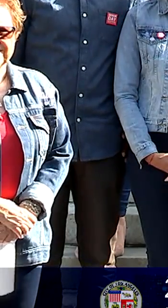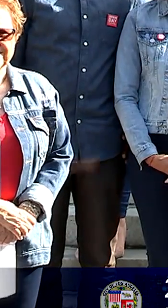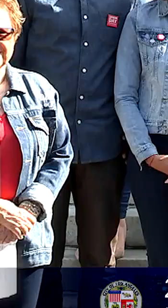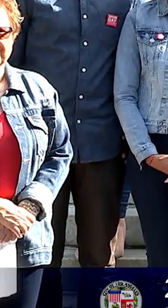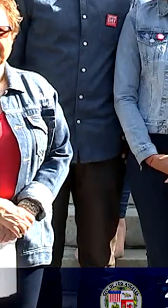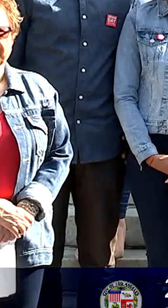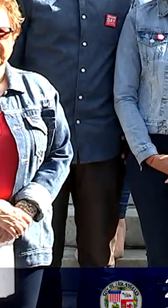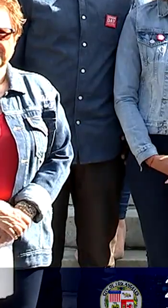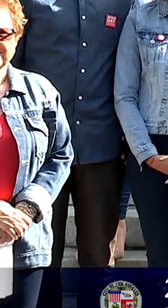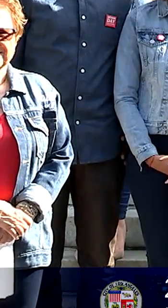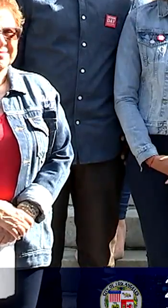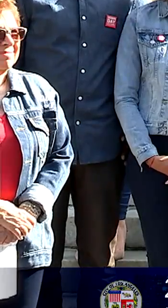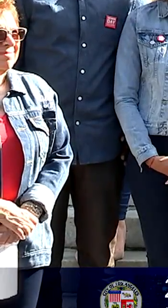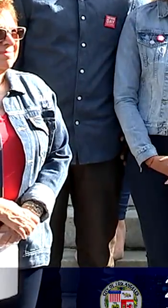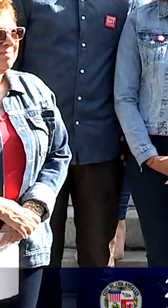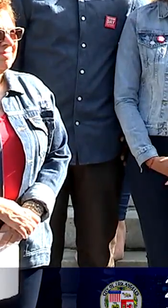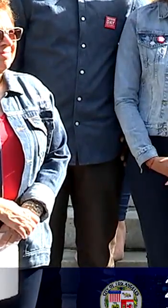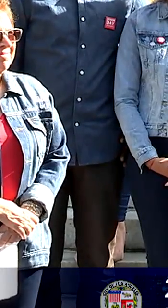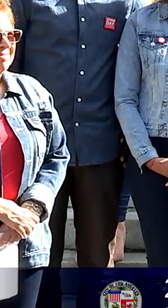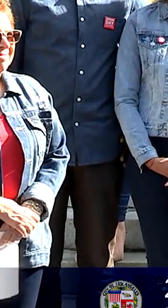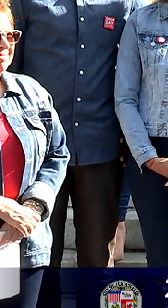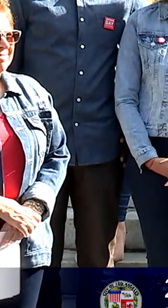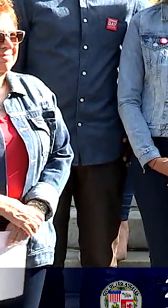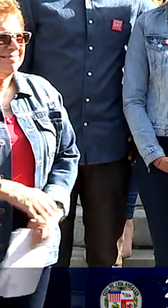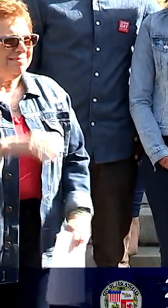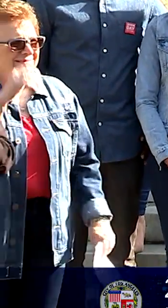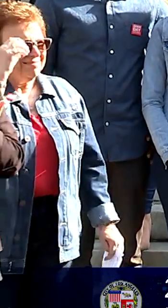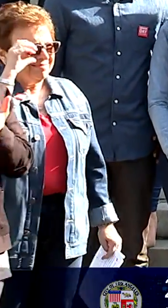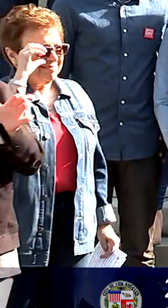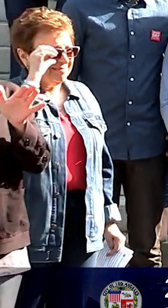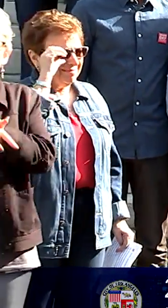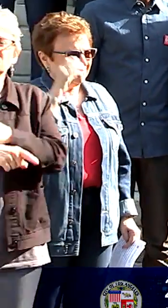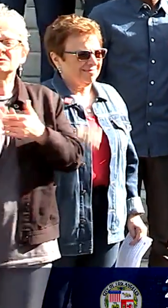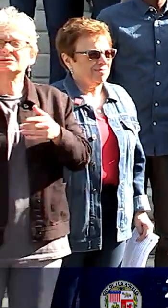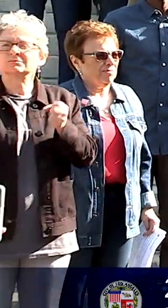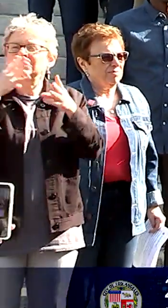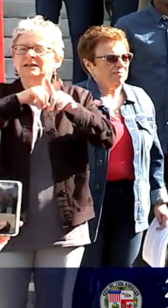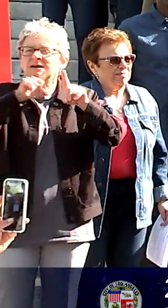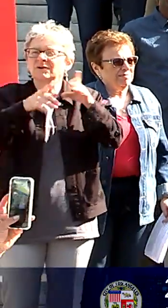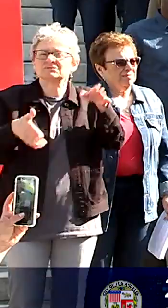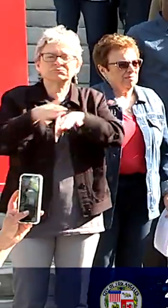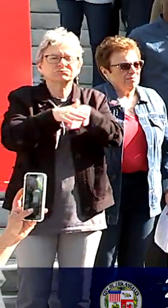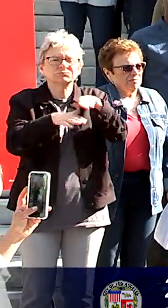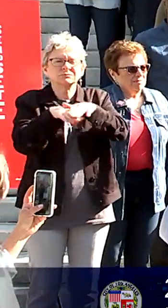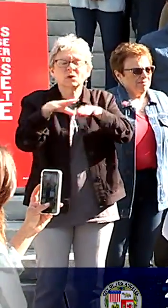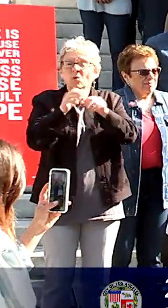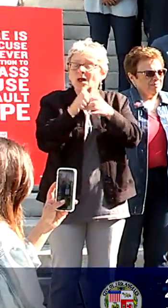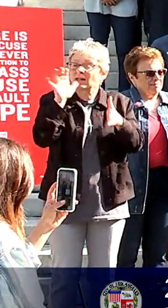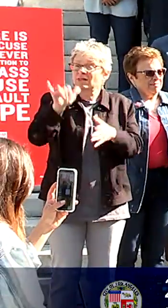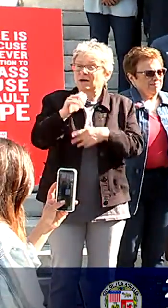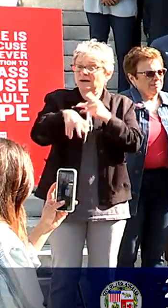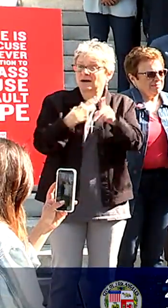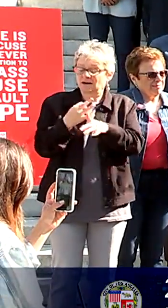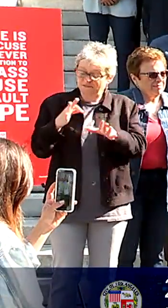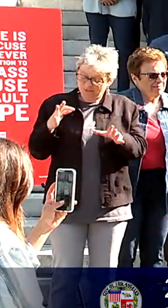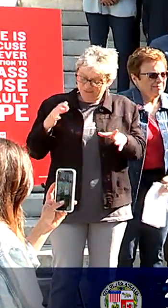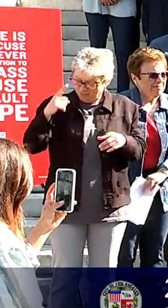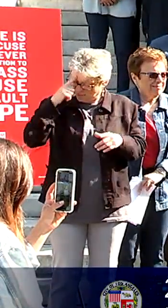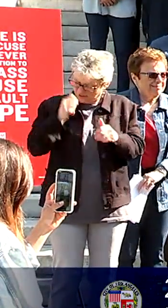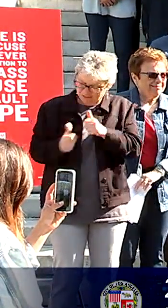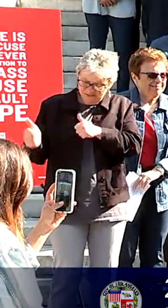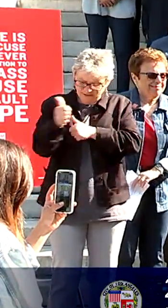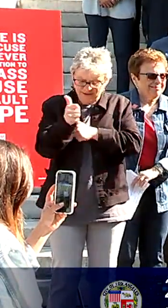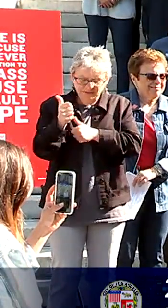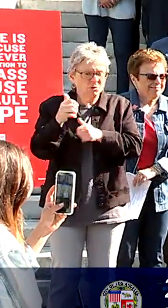sexual violence, we see it in shootings, we see it in murders, we see it in so many things. And without that sort of progressive thinking of a